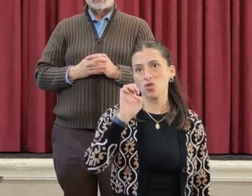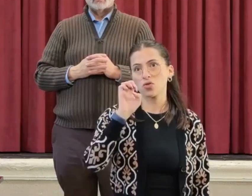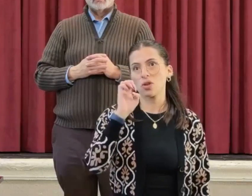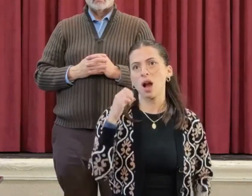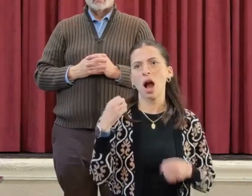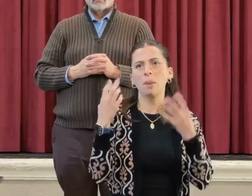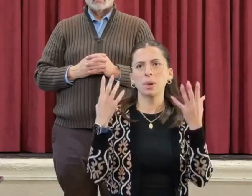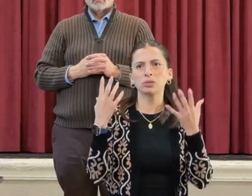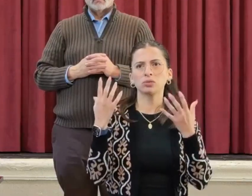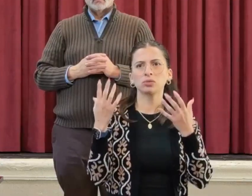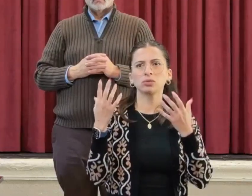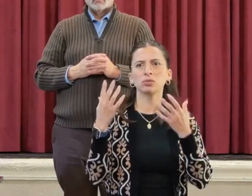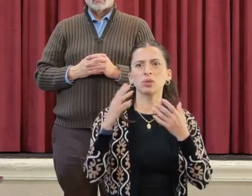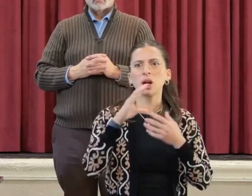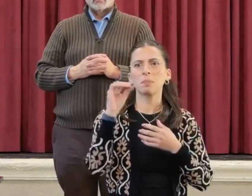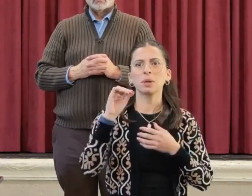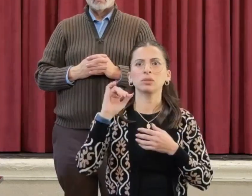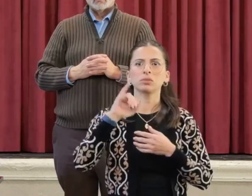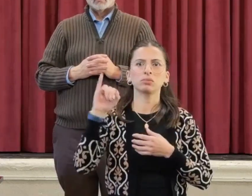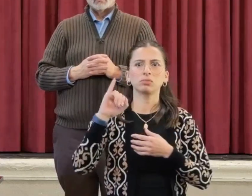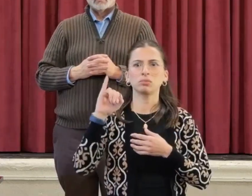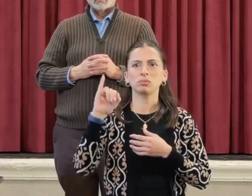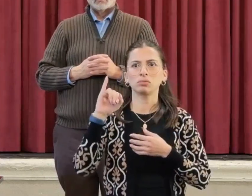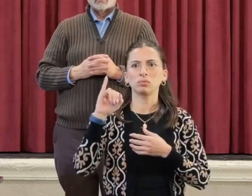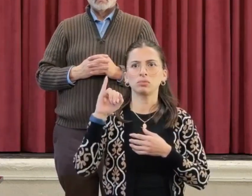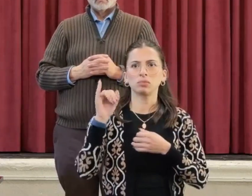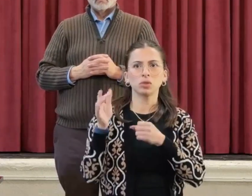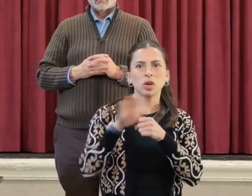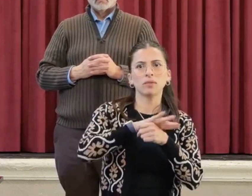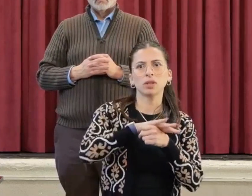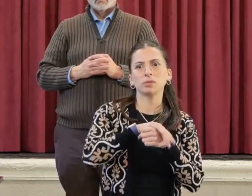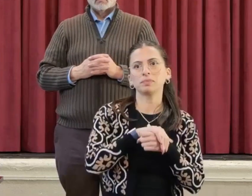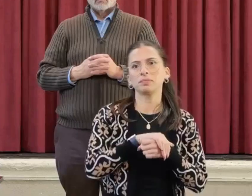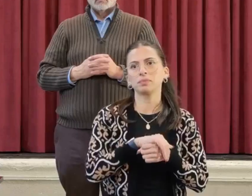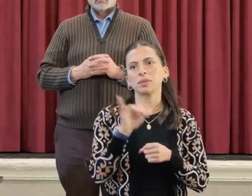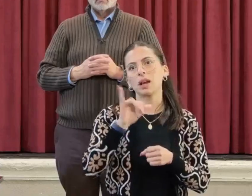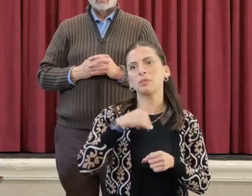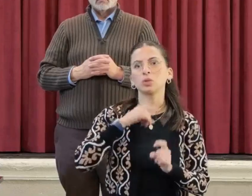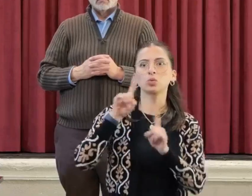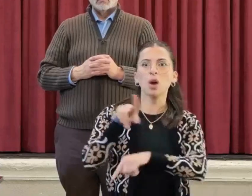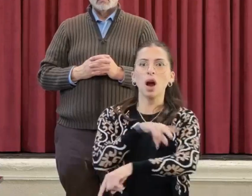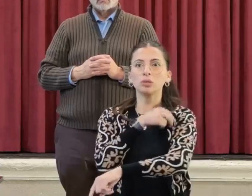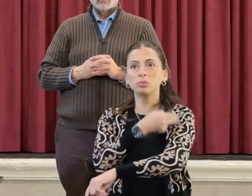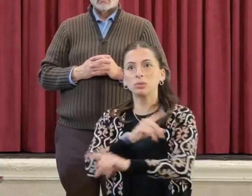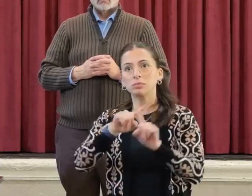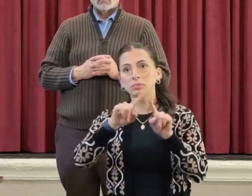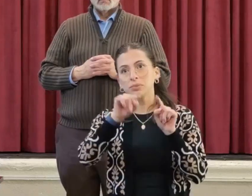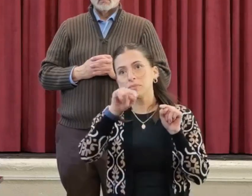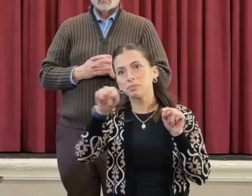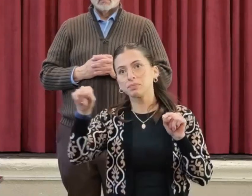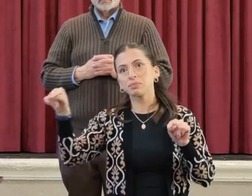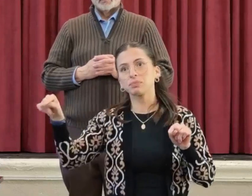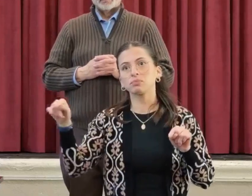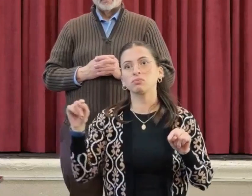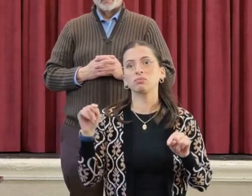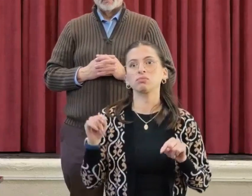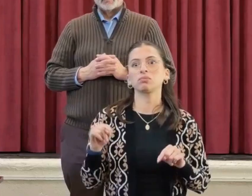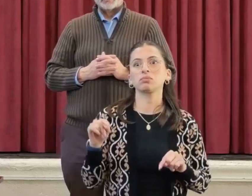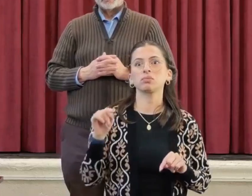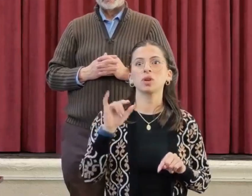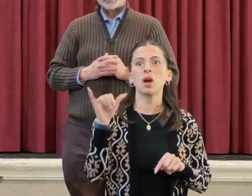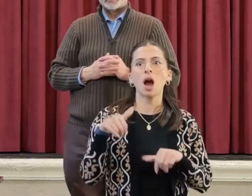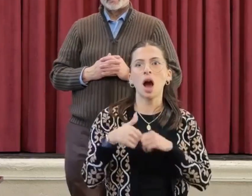have Medicare, how much, do I pay for co-insurance? Like if I have to go to the hospital, for